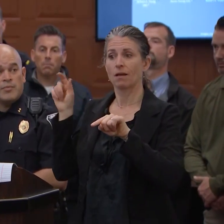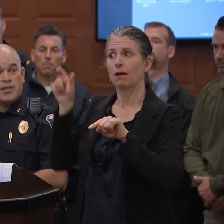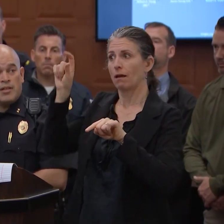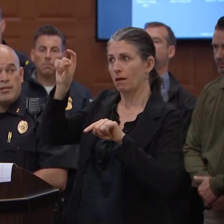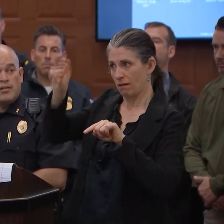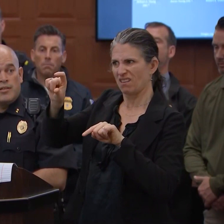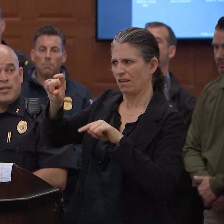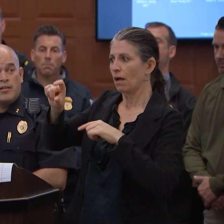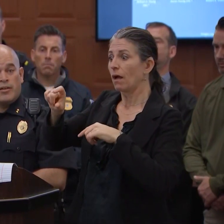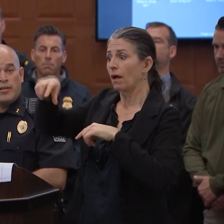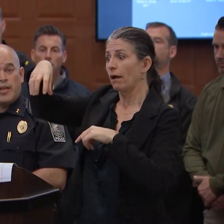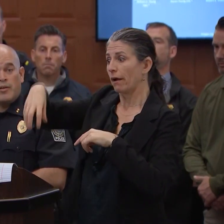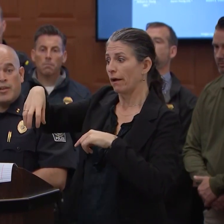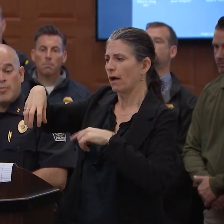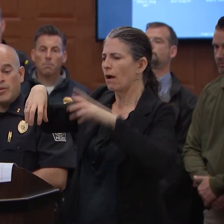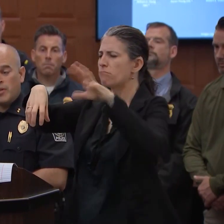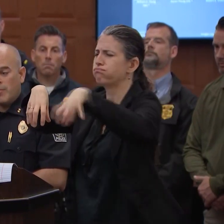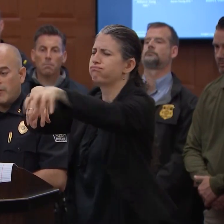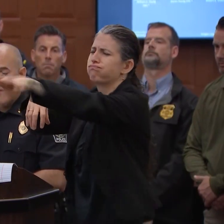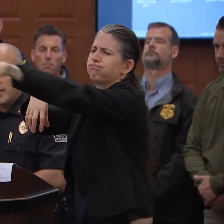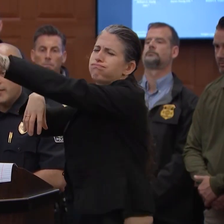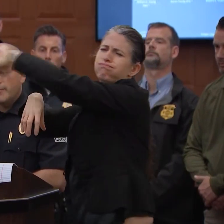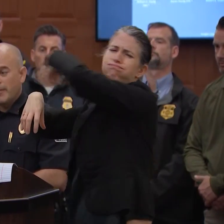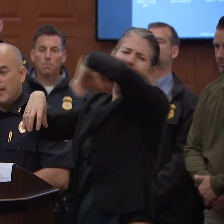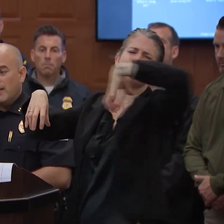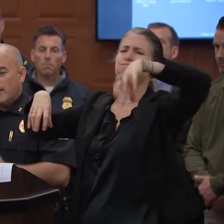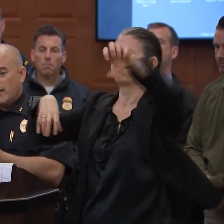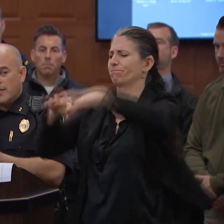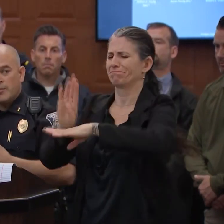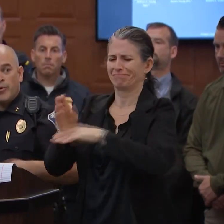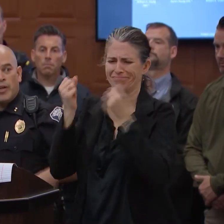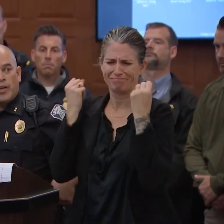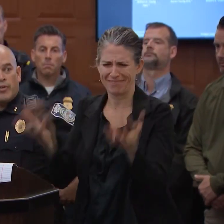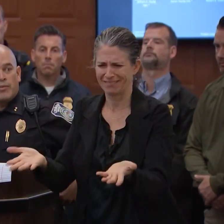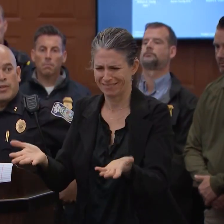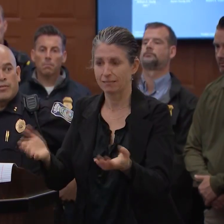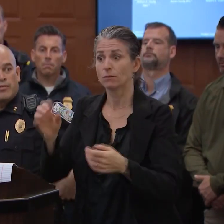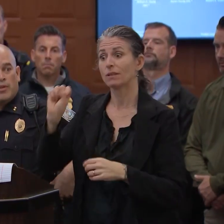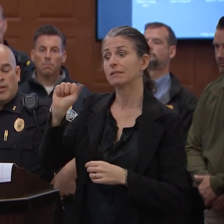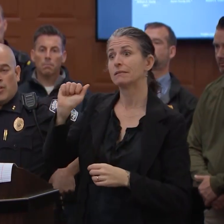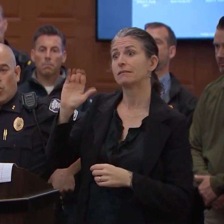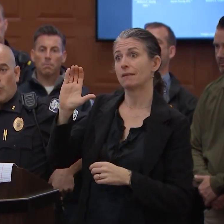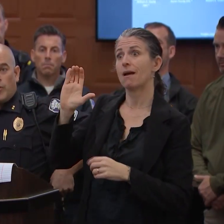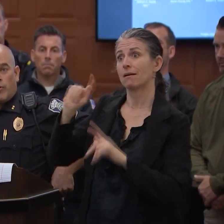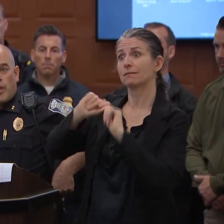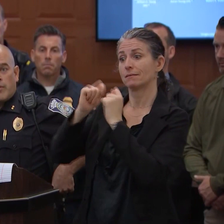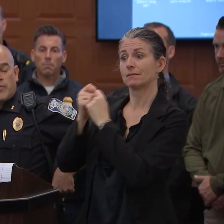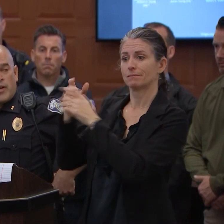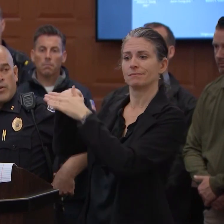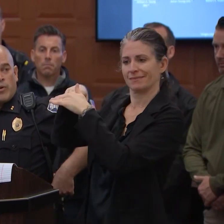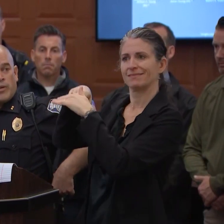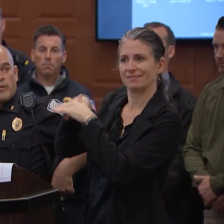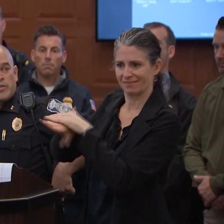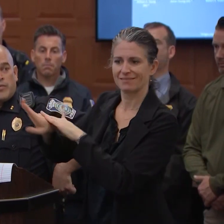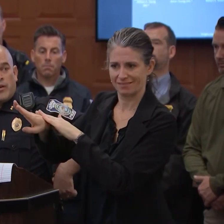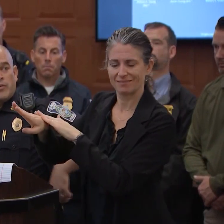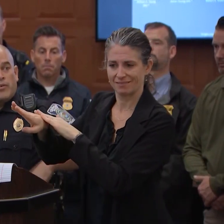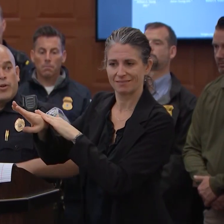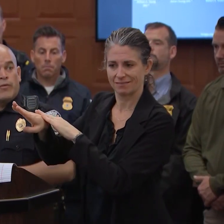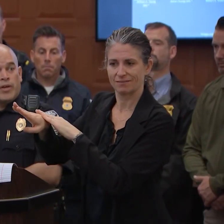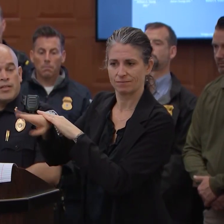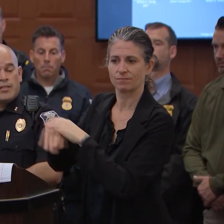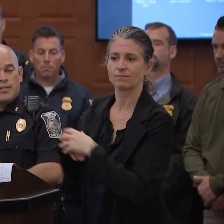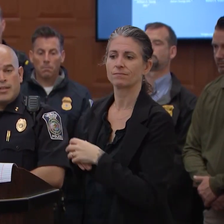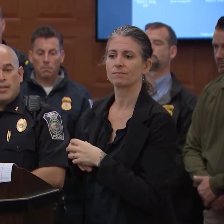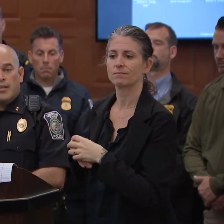tactical teams did clear that building at Maine Recycling. And as he pointed out, there was a open door that was found that one of my officers found